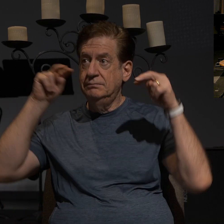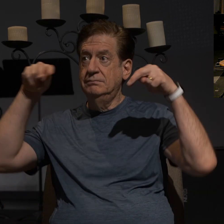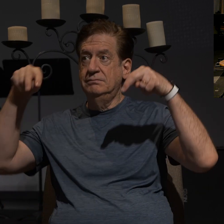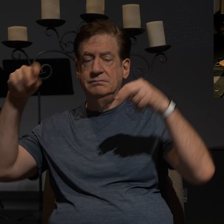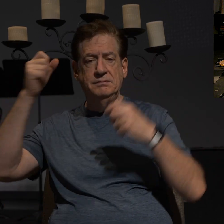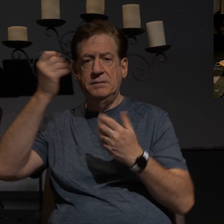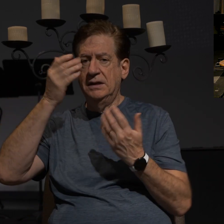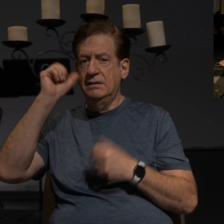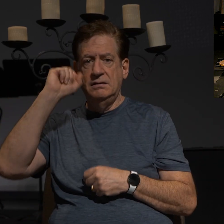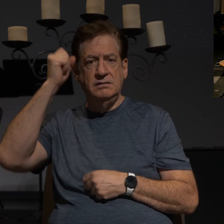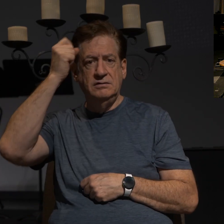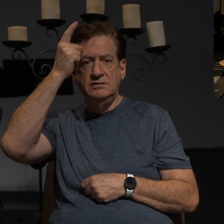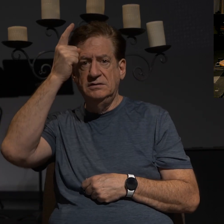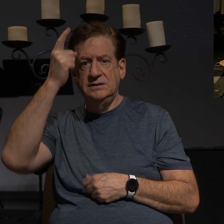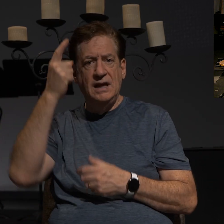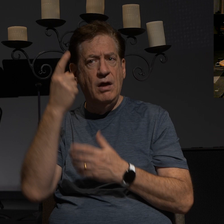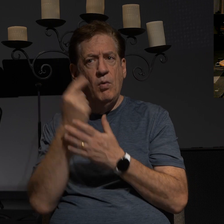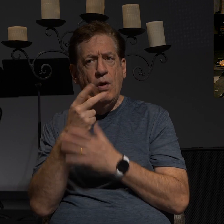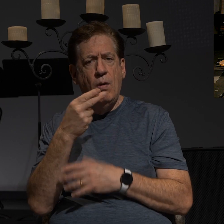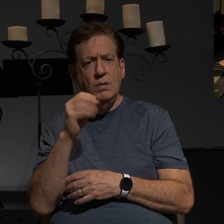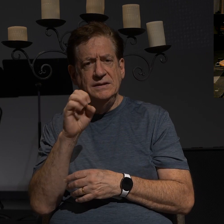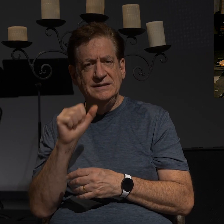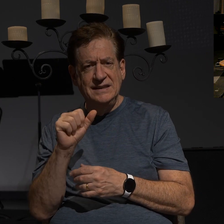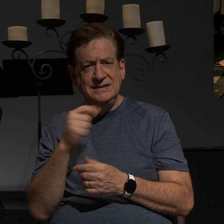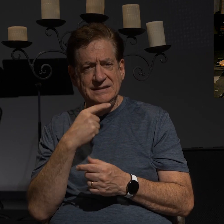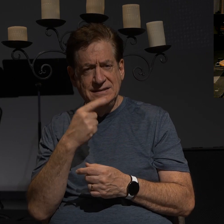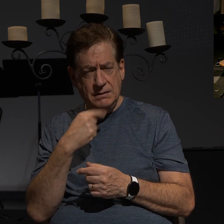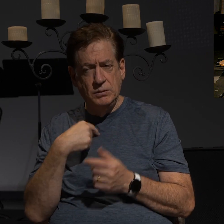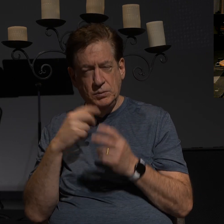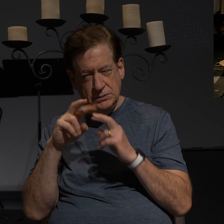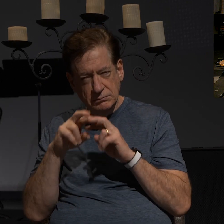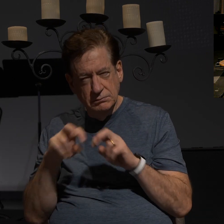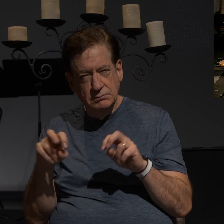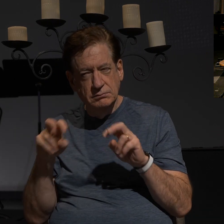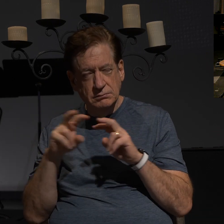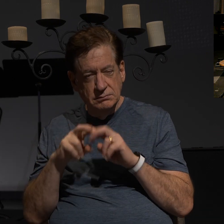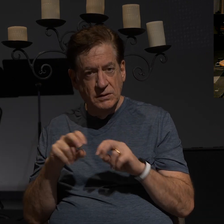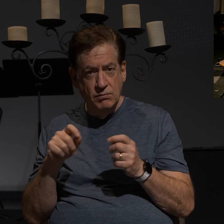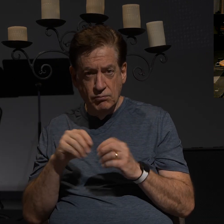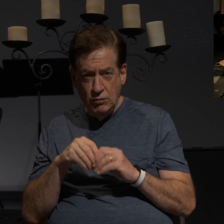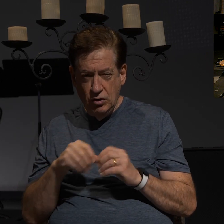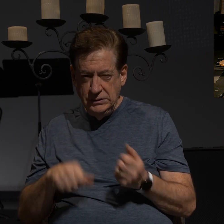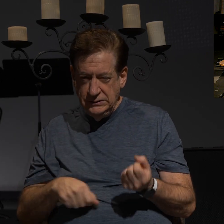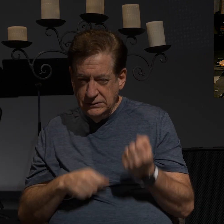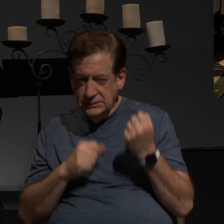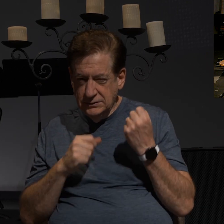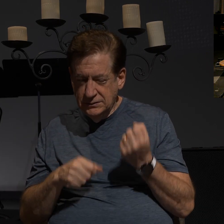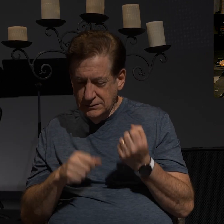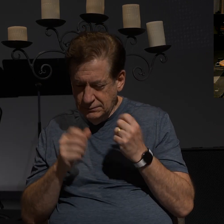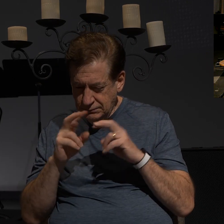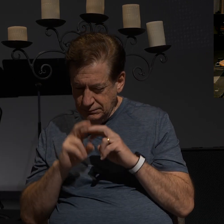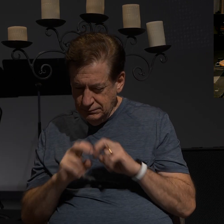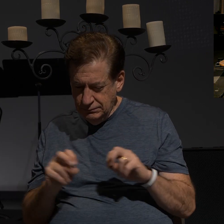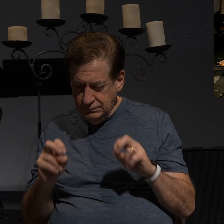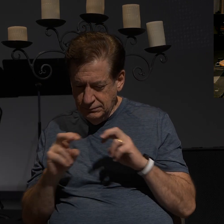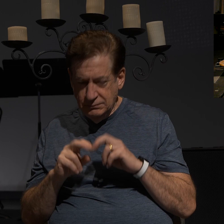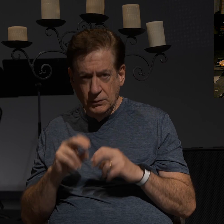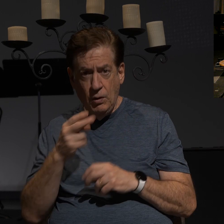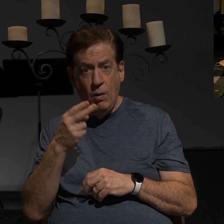is saying, and it takes a little bit of digging, we can, if we do that digging, we can see that Hosea's